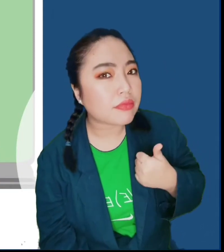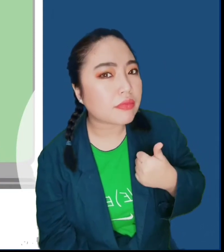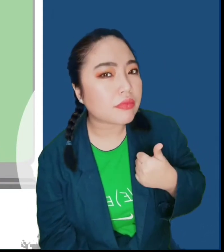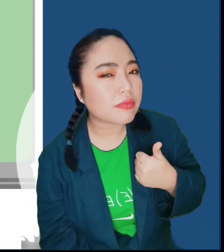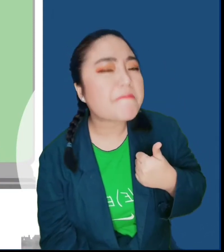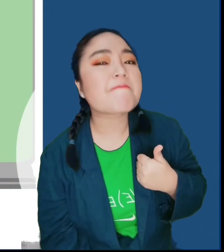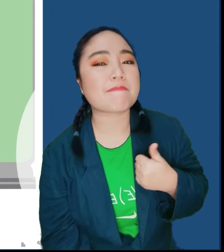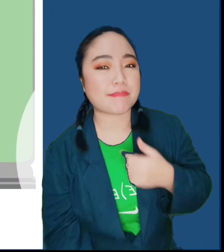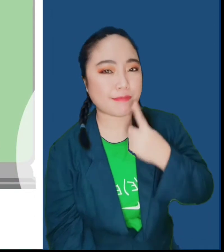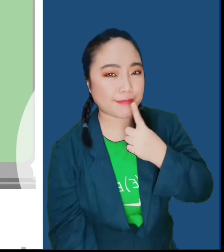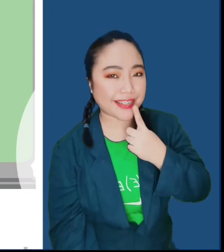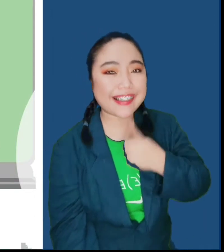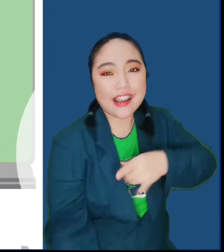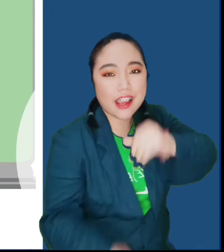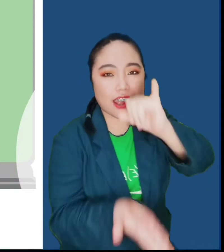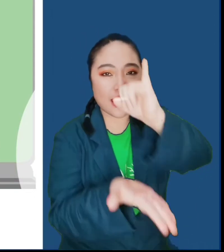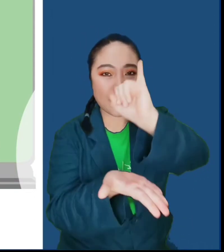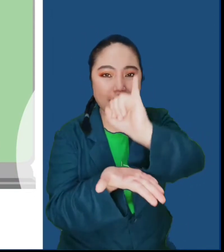Inertia.